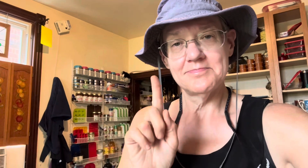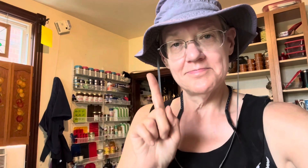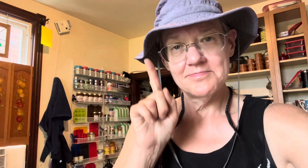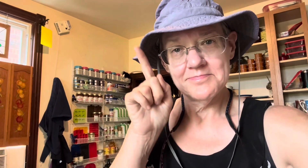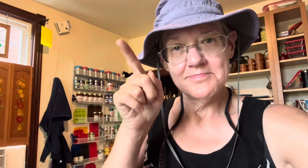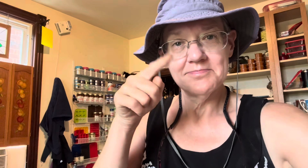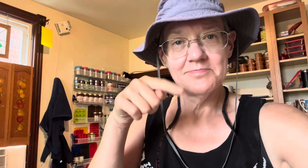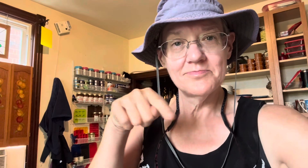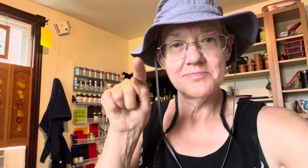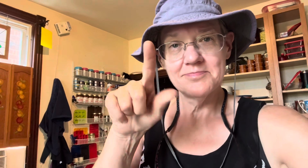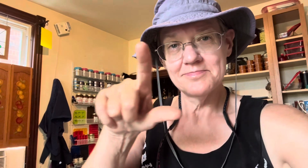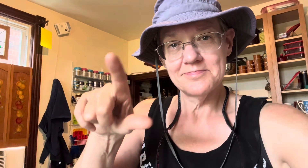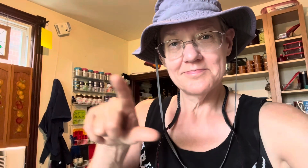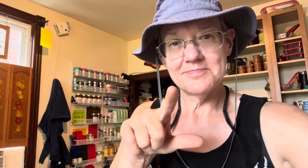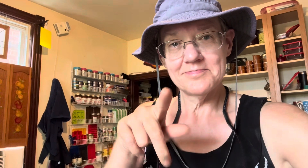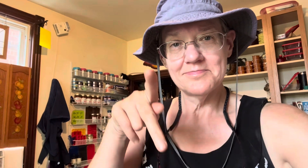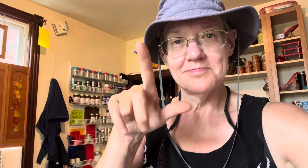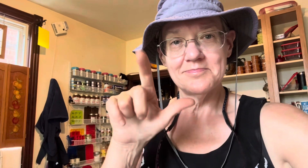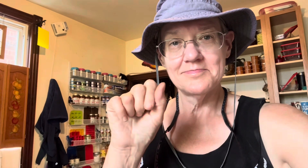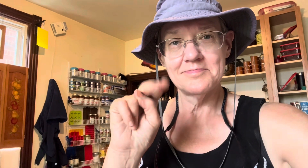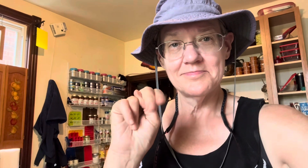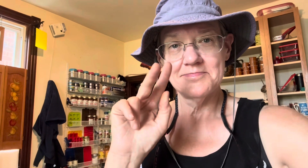And in about an hour, we're going to go out to a local